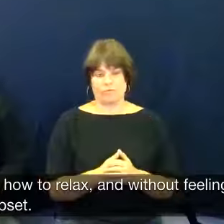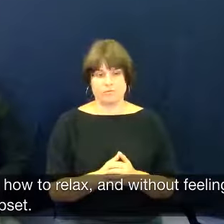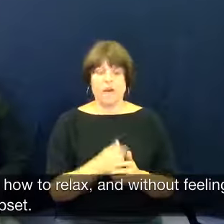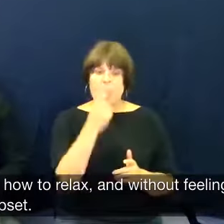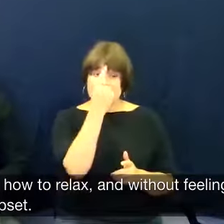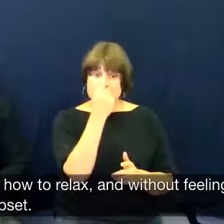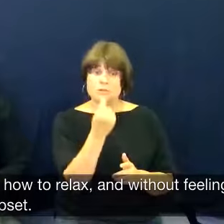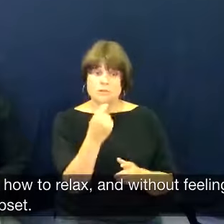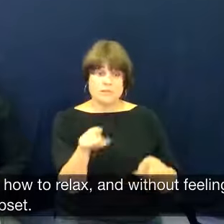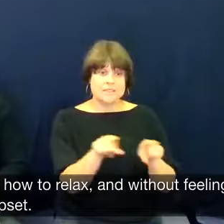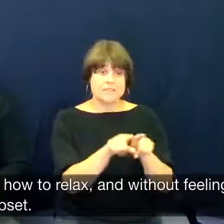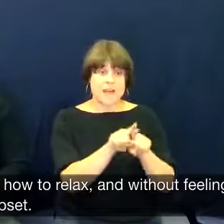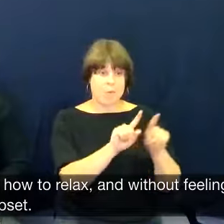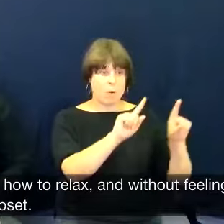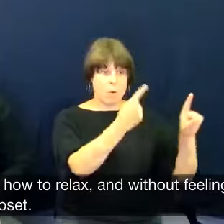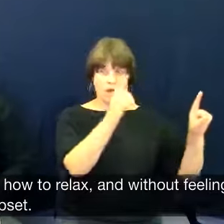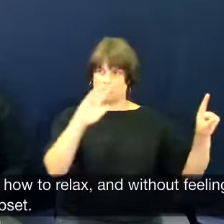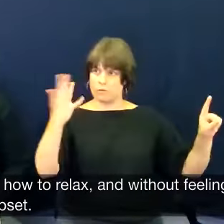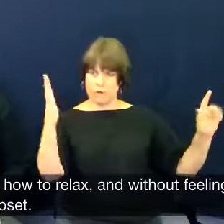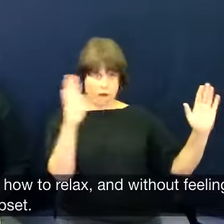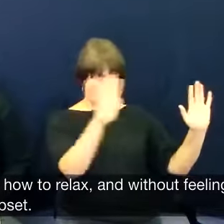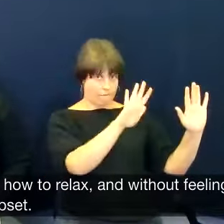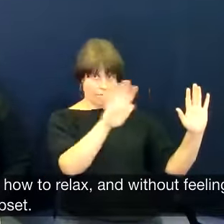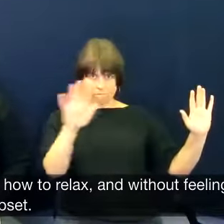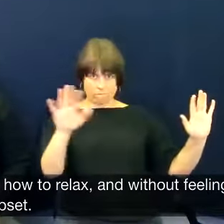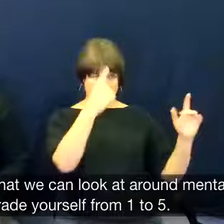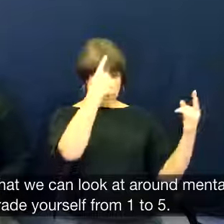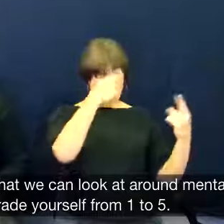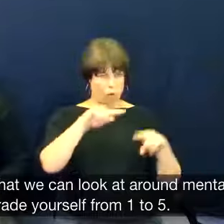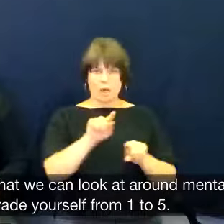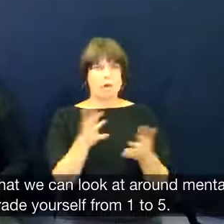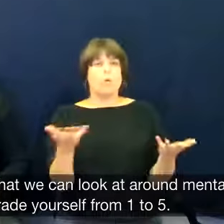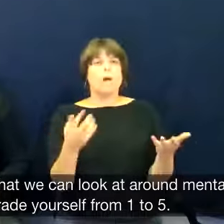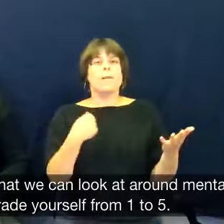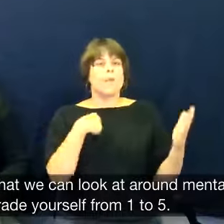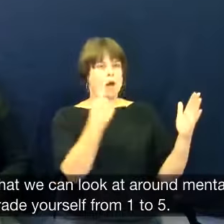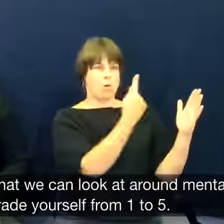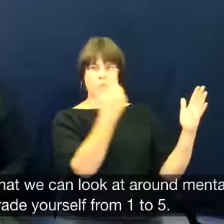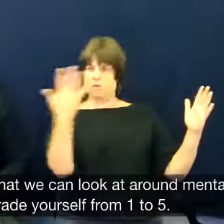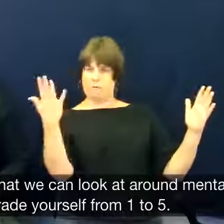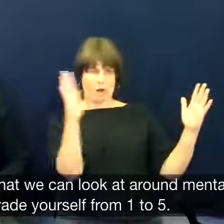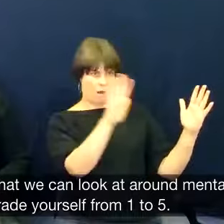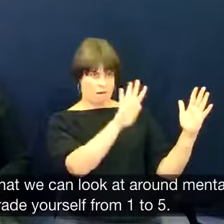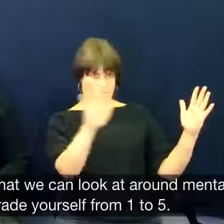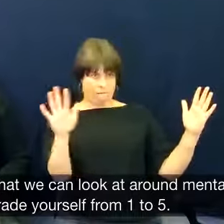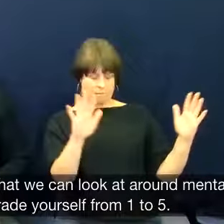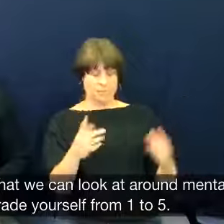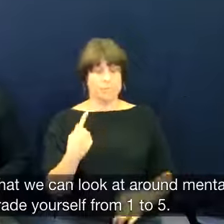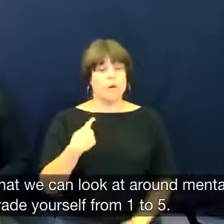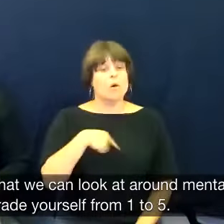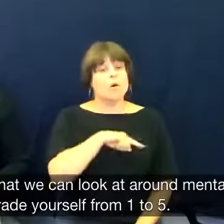grade yourself from 1 to 5. So this is something we'll use later on when